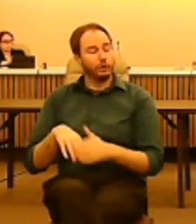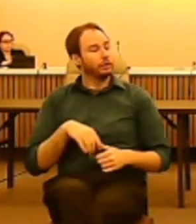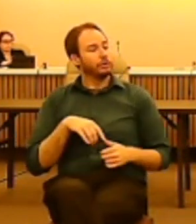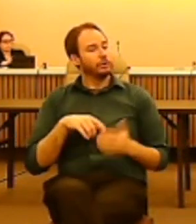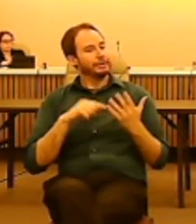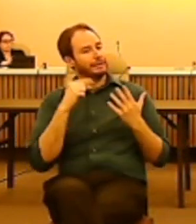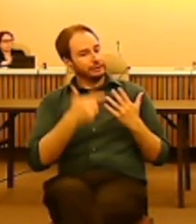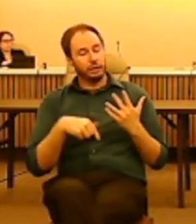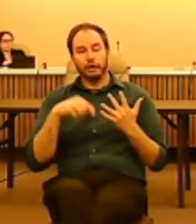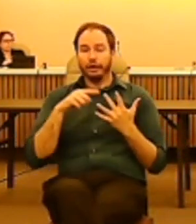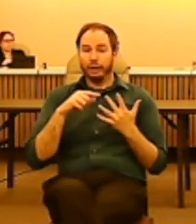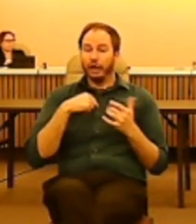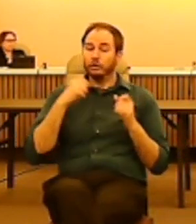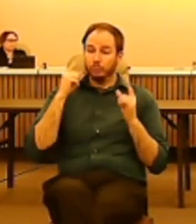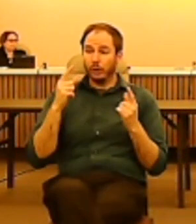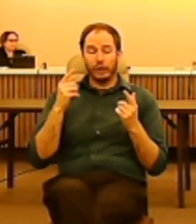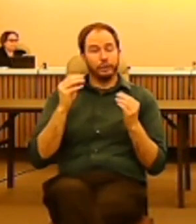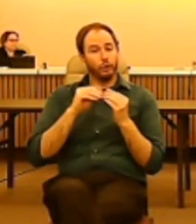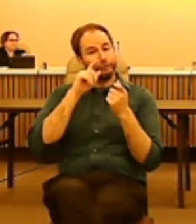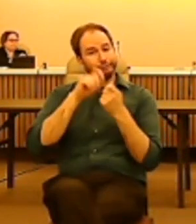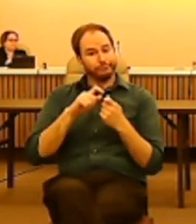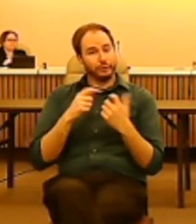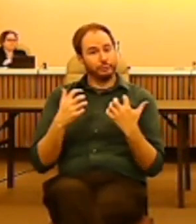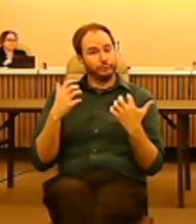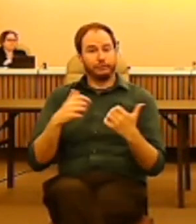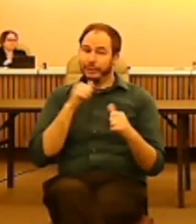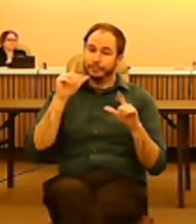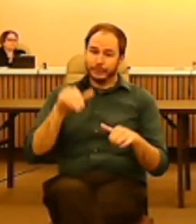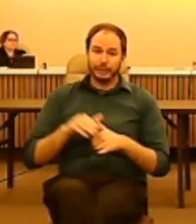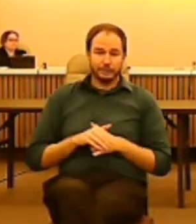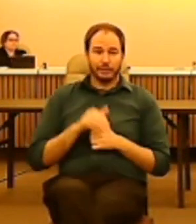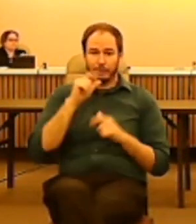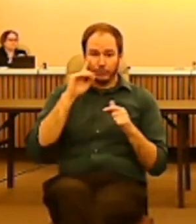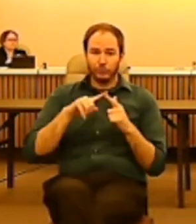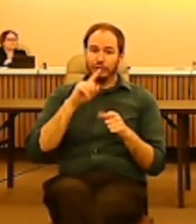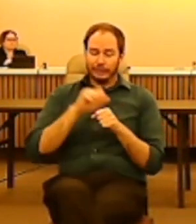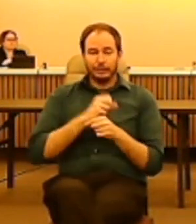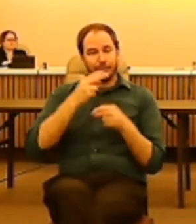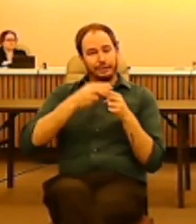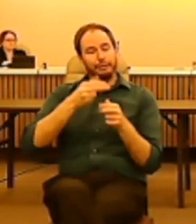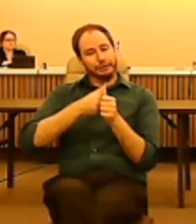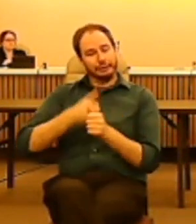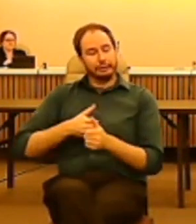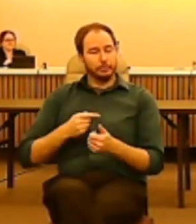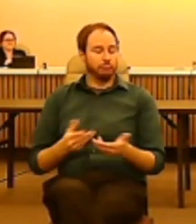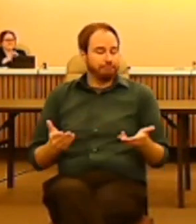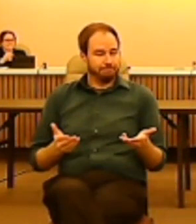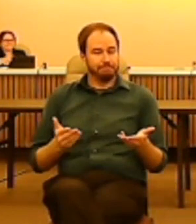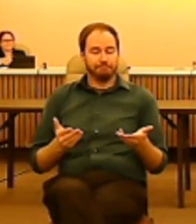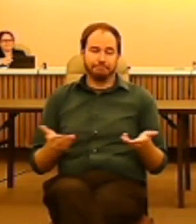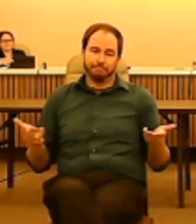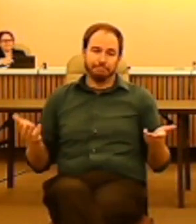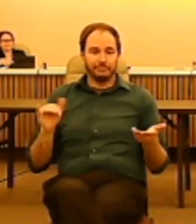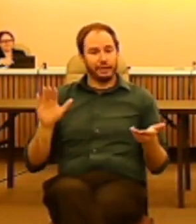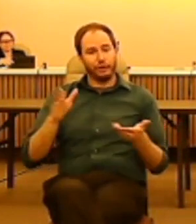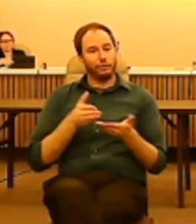scrutiny at the public hearing than I was really expecting. I wasn't expecting to have to go through each and every one, but hey, that's